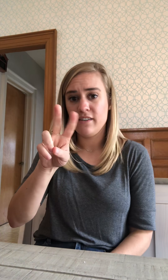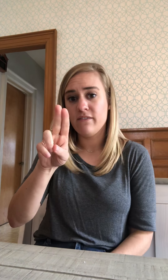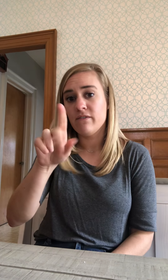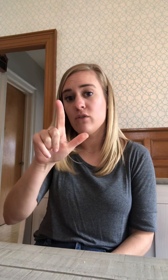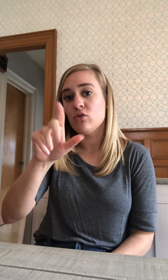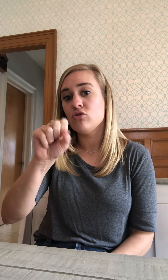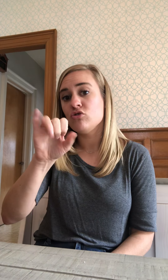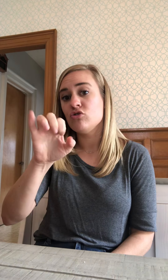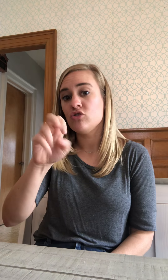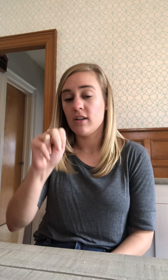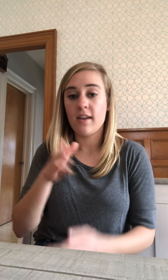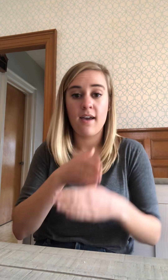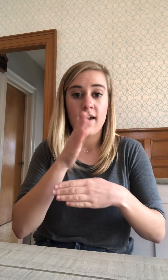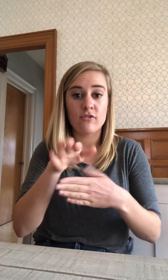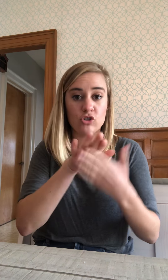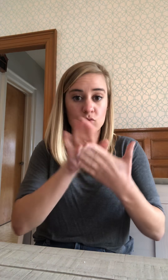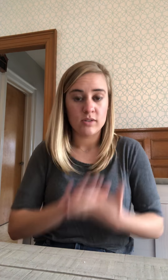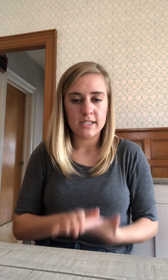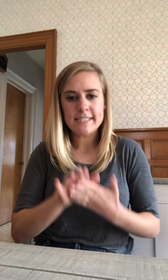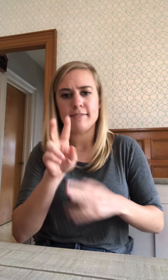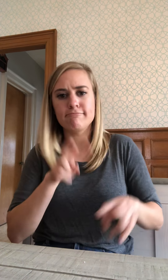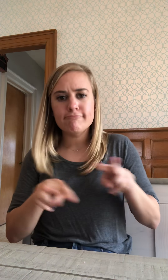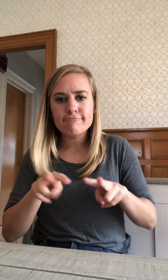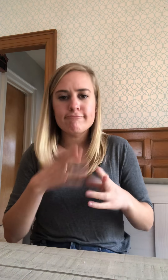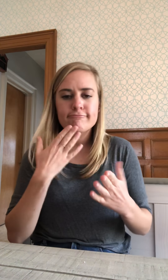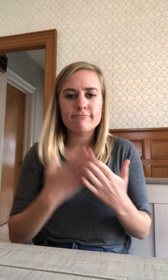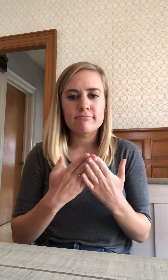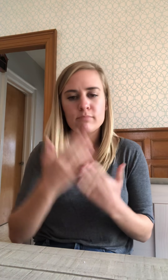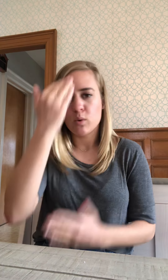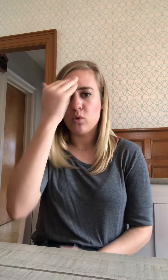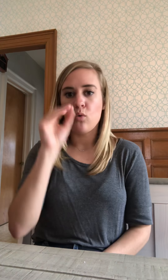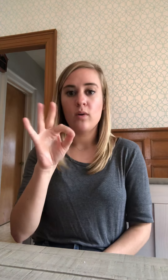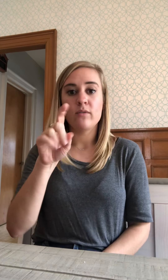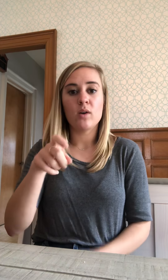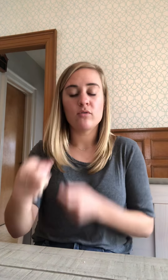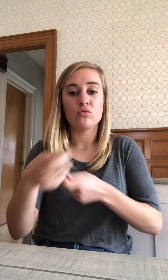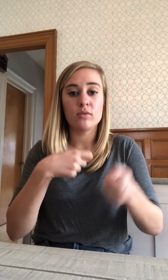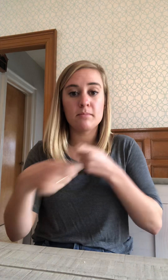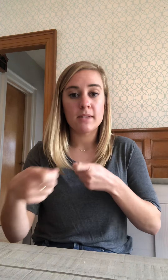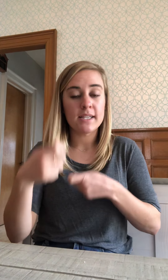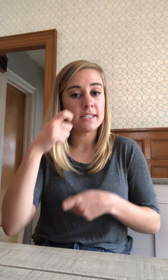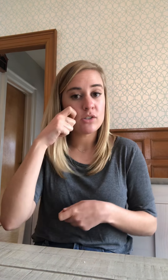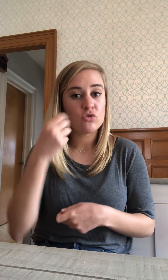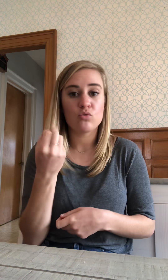cleaned up, we get a good look at it, we'll know whether we have to replace tissue or whether all the tissue is there.